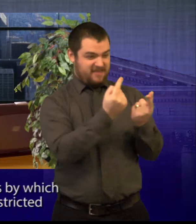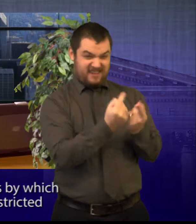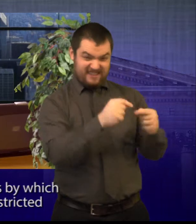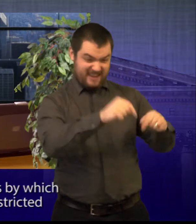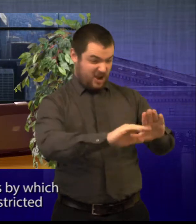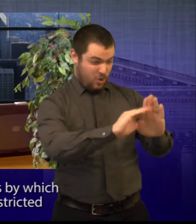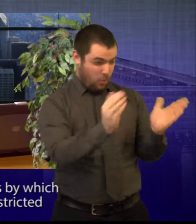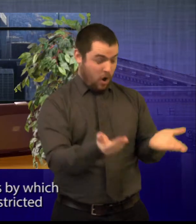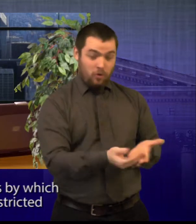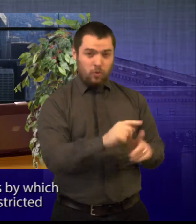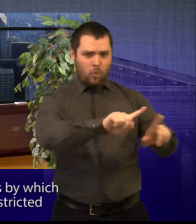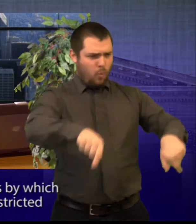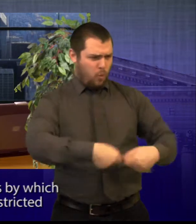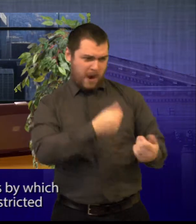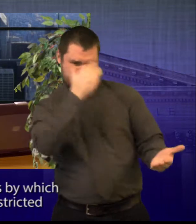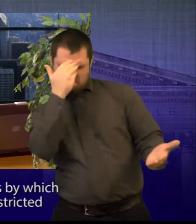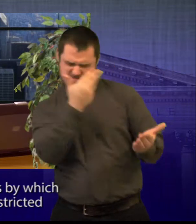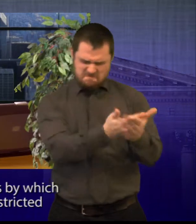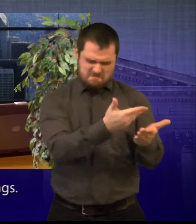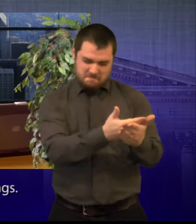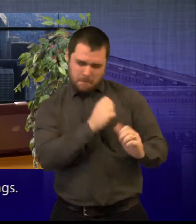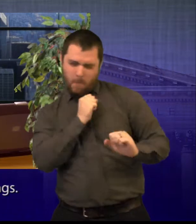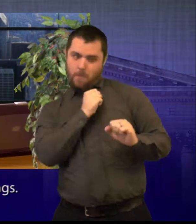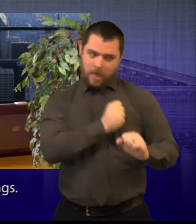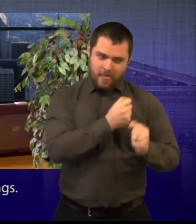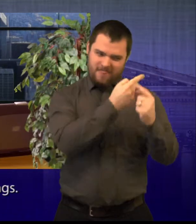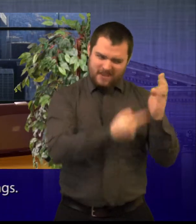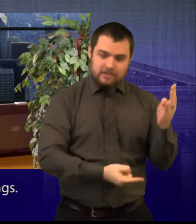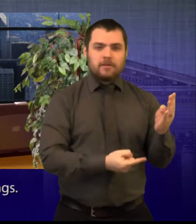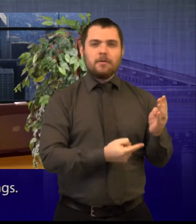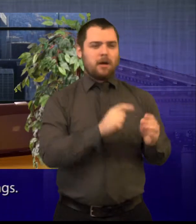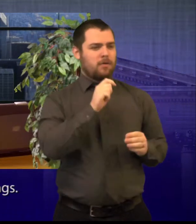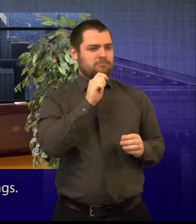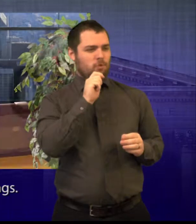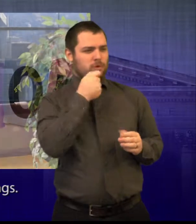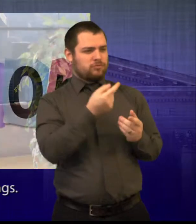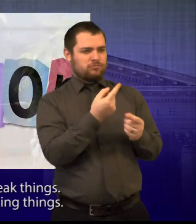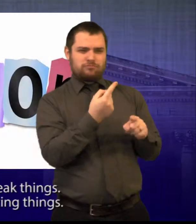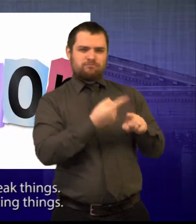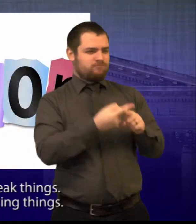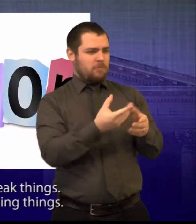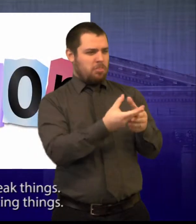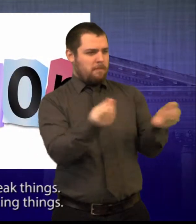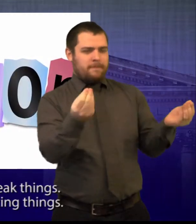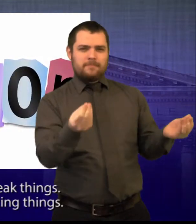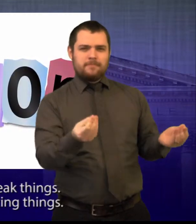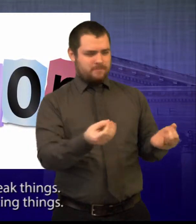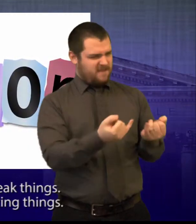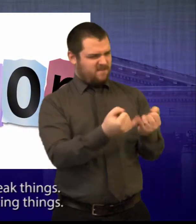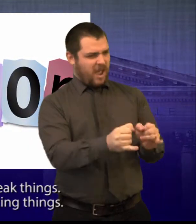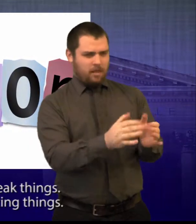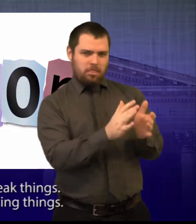things by which we are determined to be restricted are only temporary things. They are